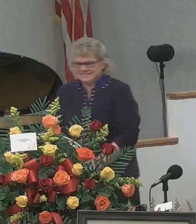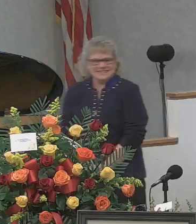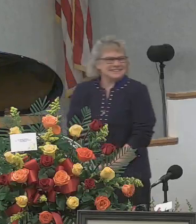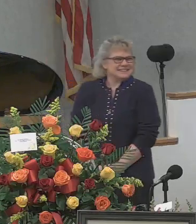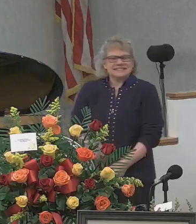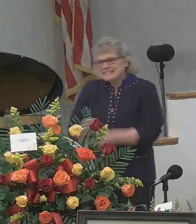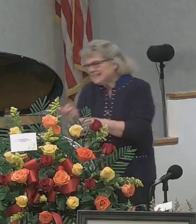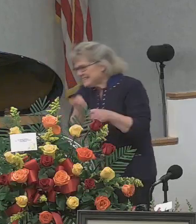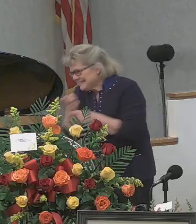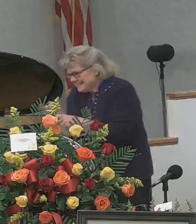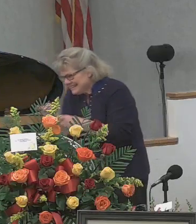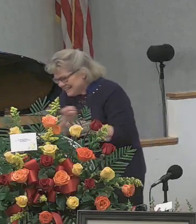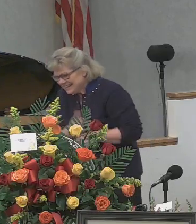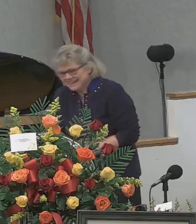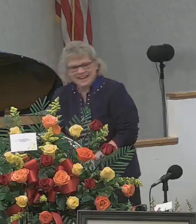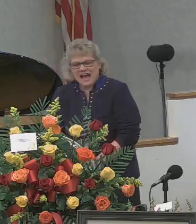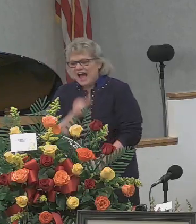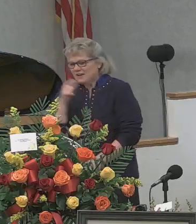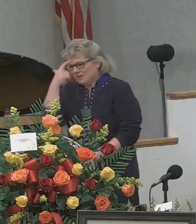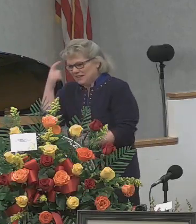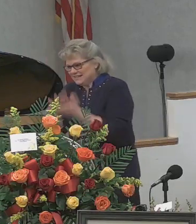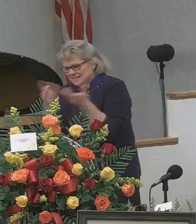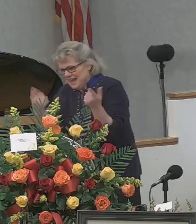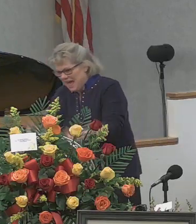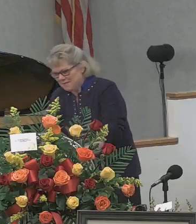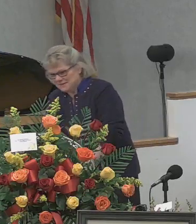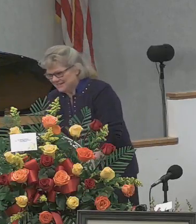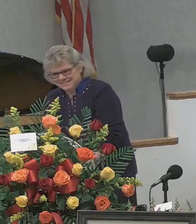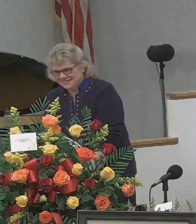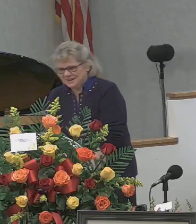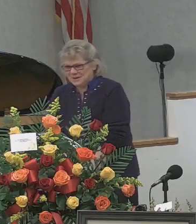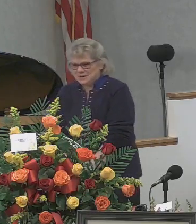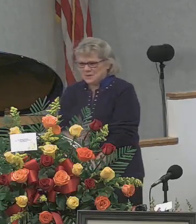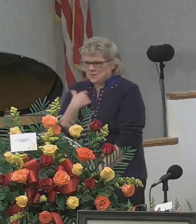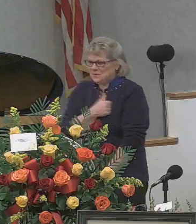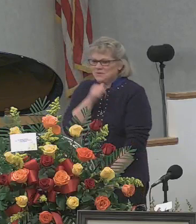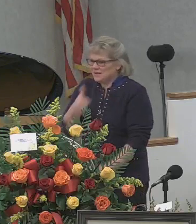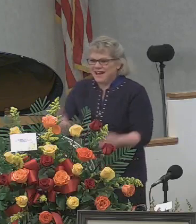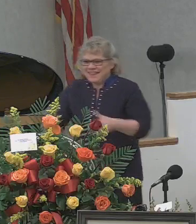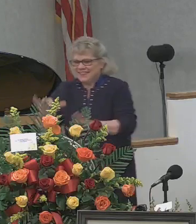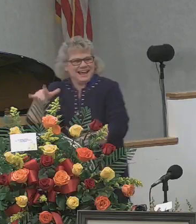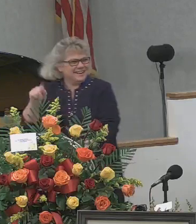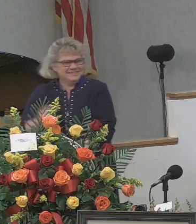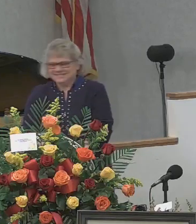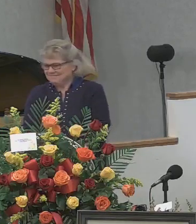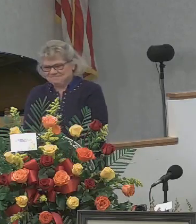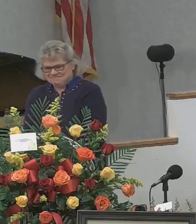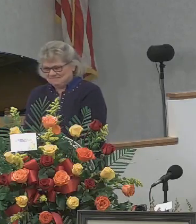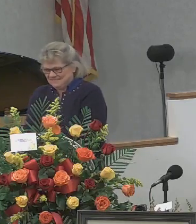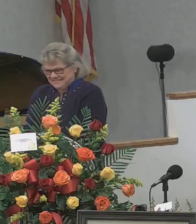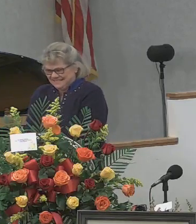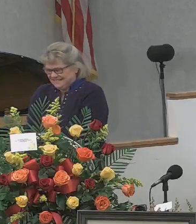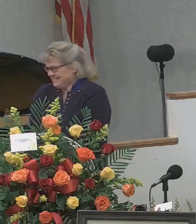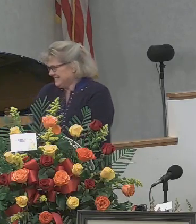so I don't think that's gonna happen, because I don't think we will allow that.